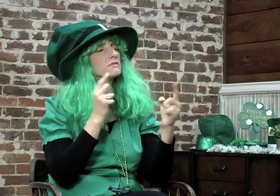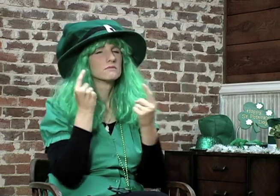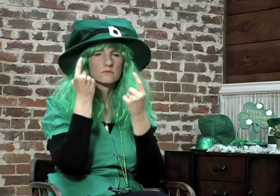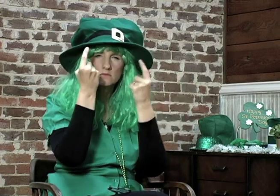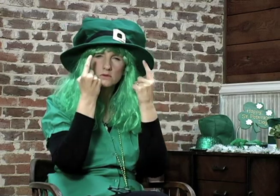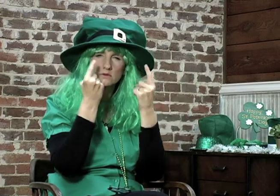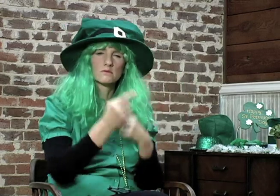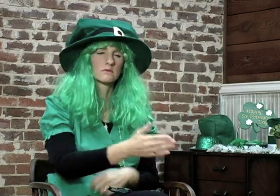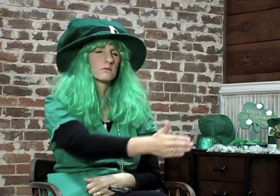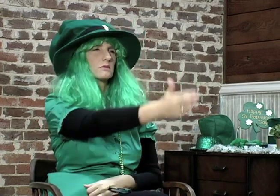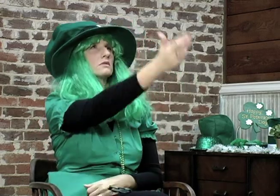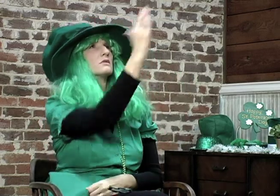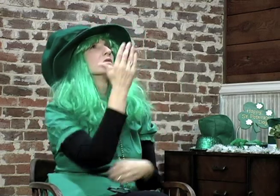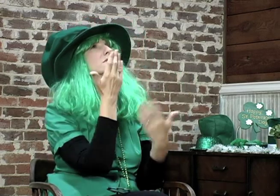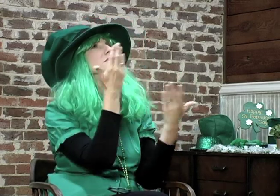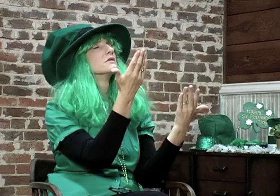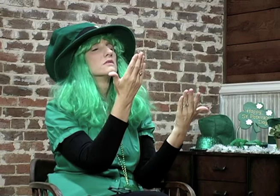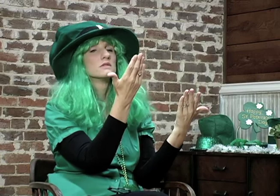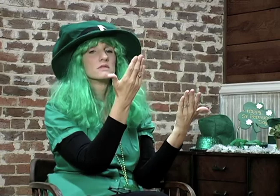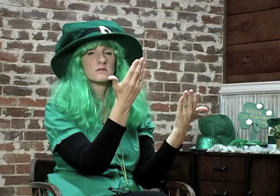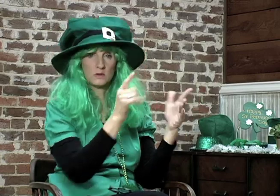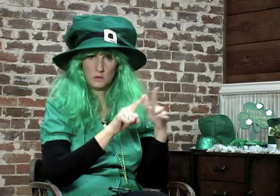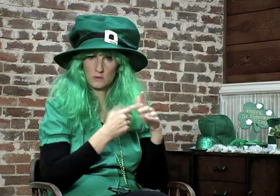it caused him to look up and think about God.